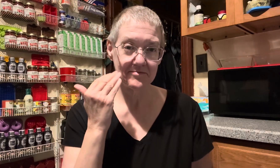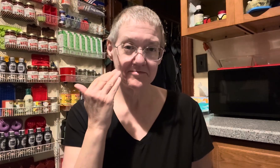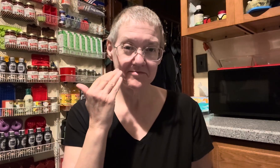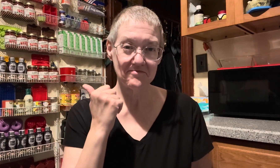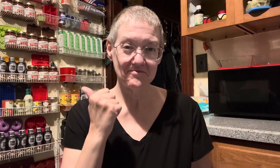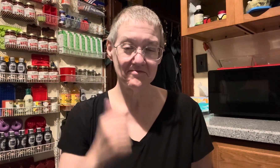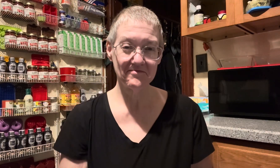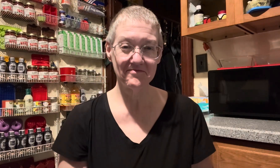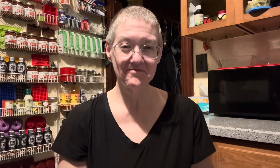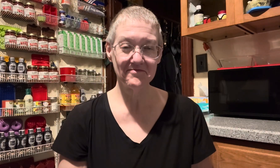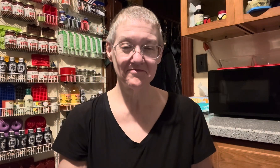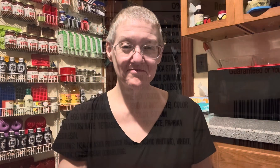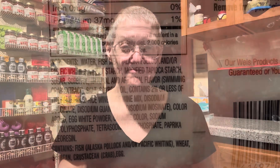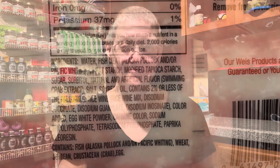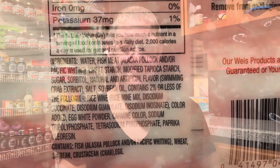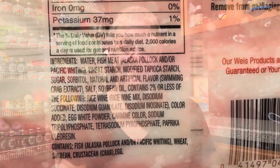and sugar.